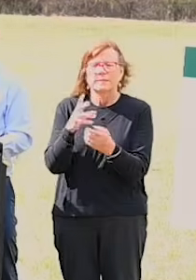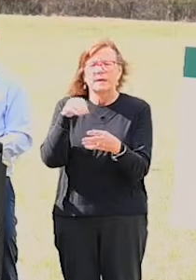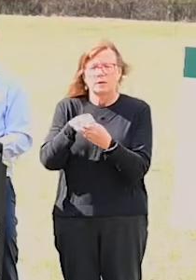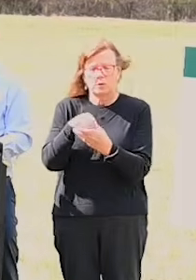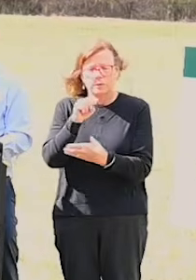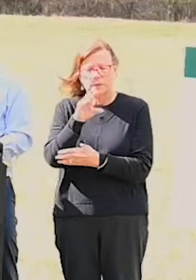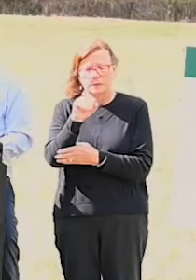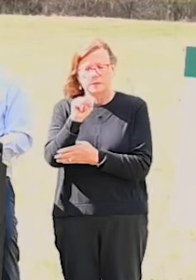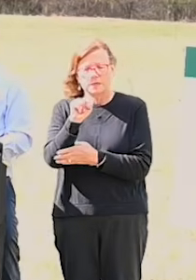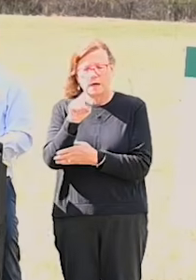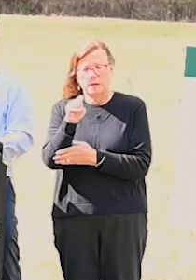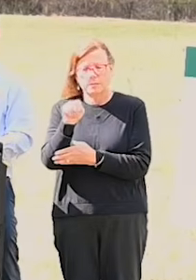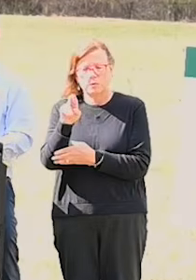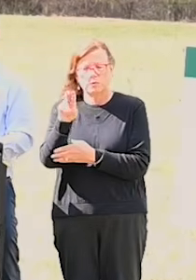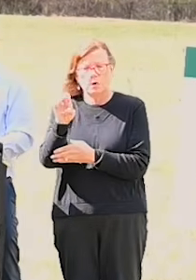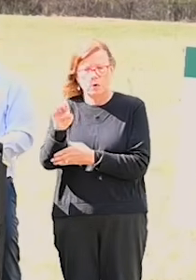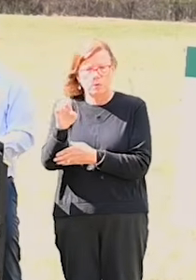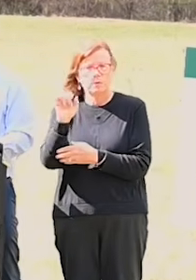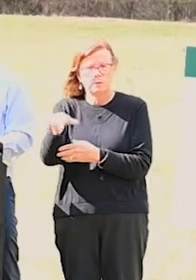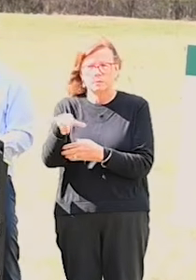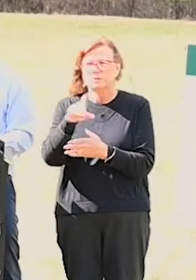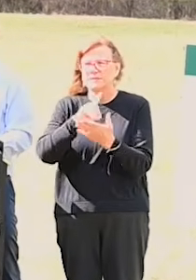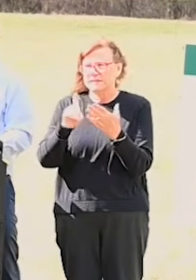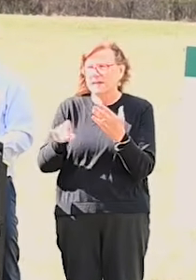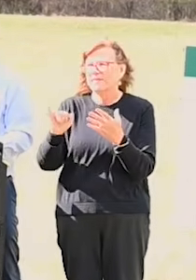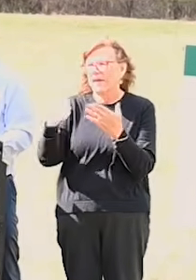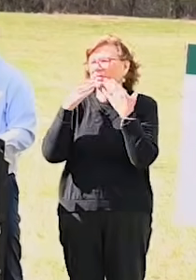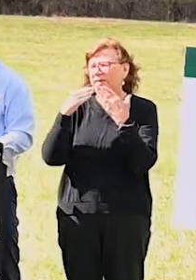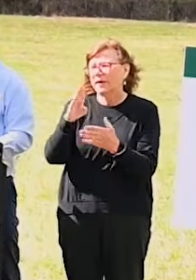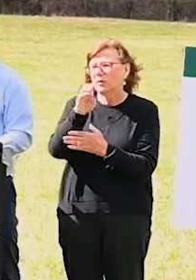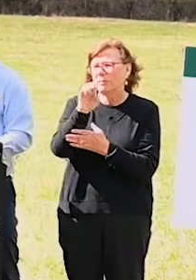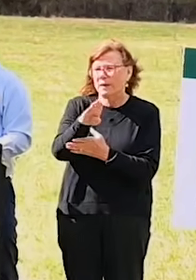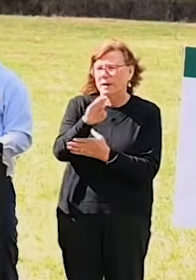to ensure the design will meet their needs. Thank you, Bob and Scott.